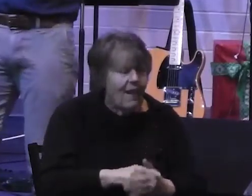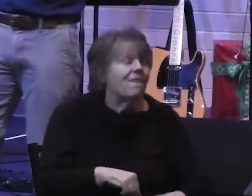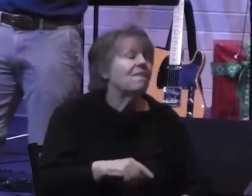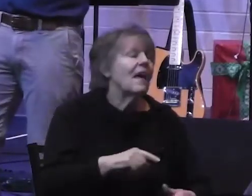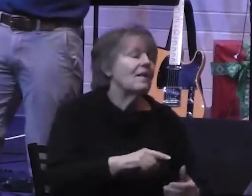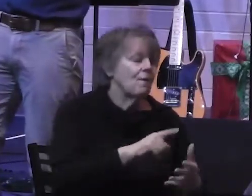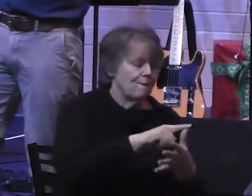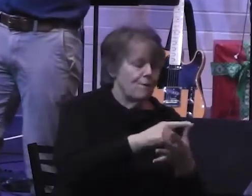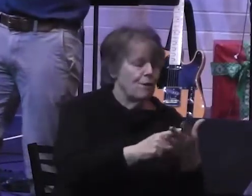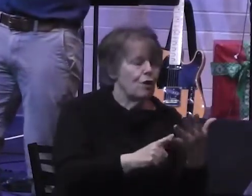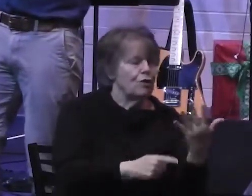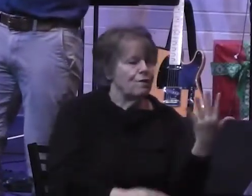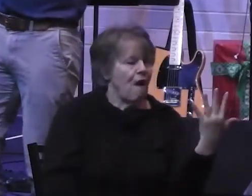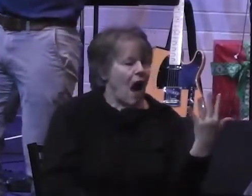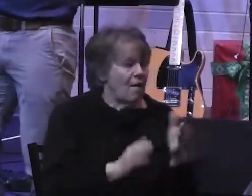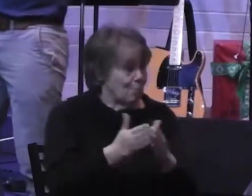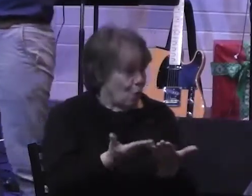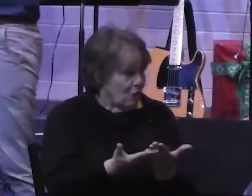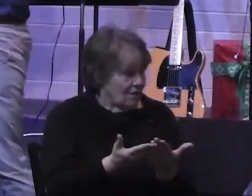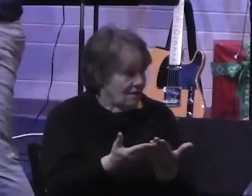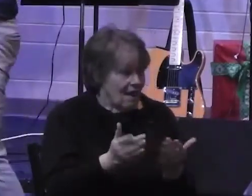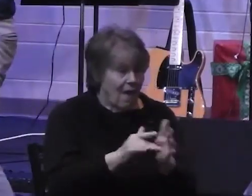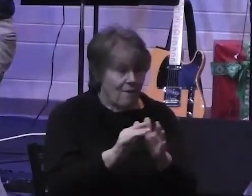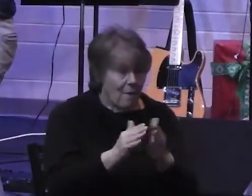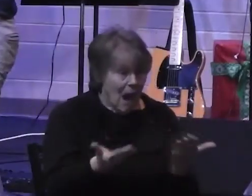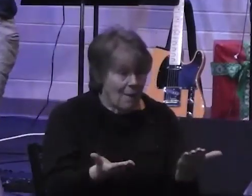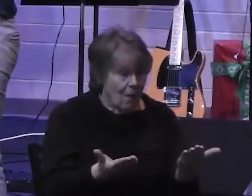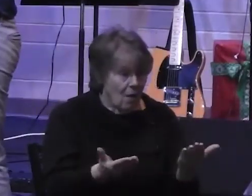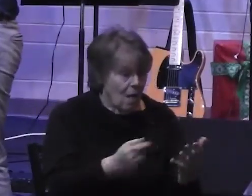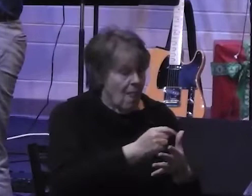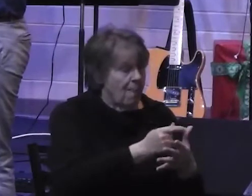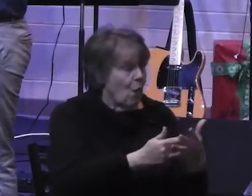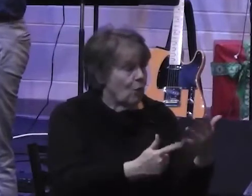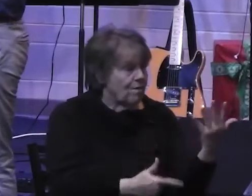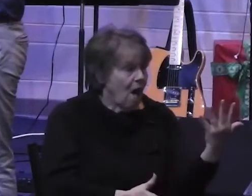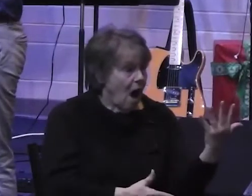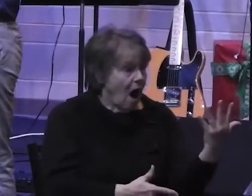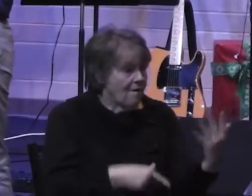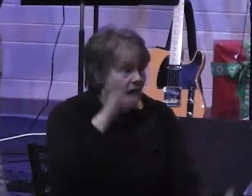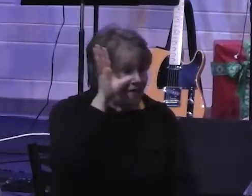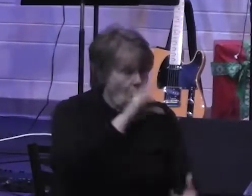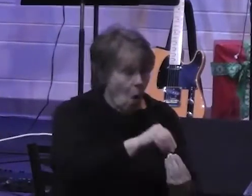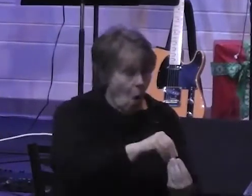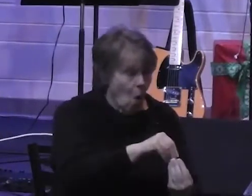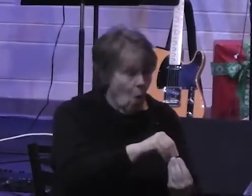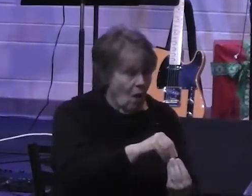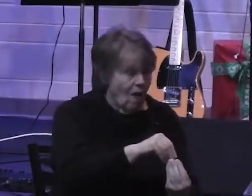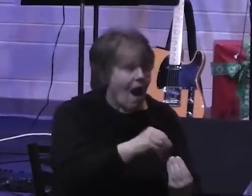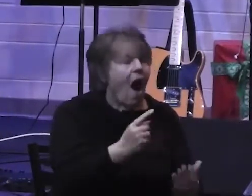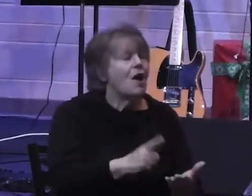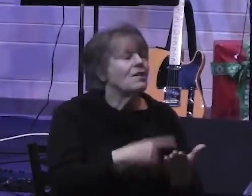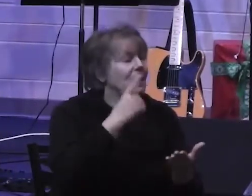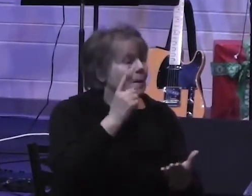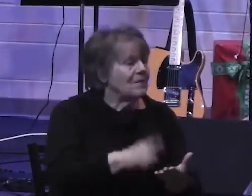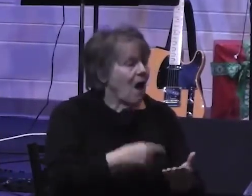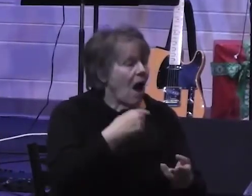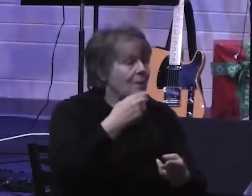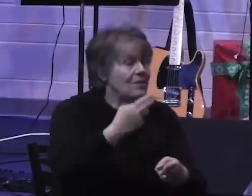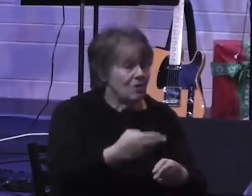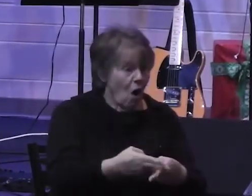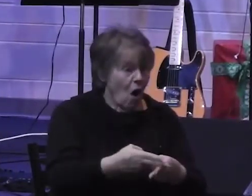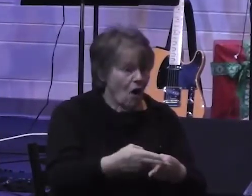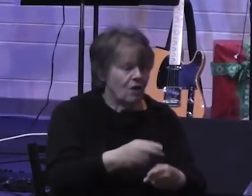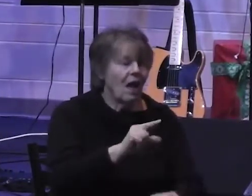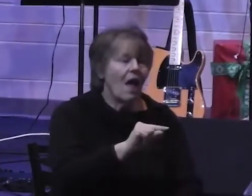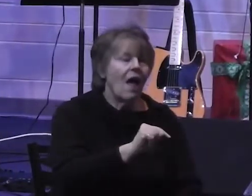Bible, Genesis, Exodus, Leviticus, Numbers, Deuteronomy, those 5 as a whole are sometimes referred to as